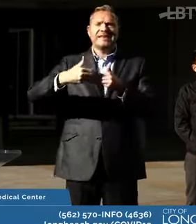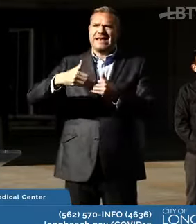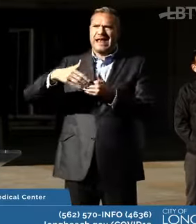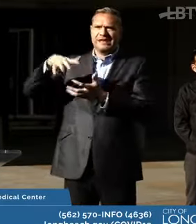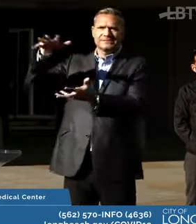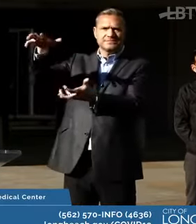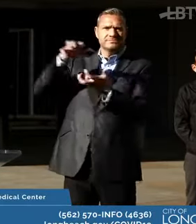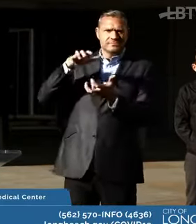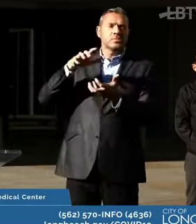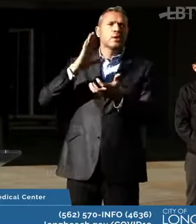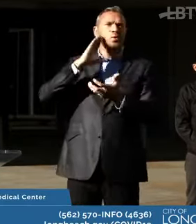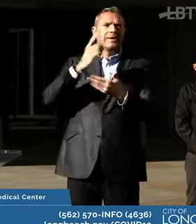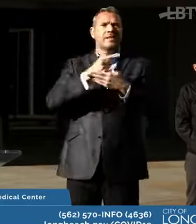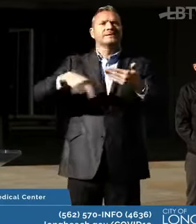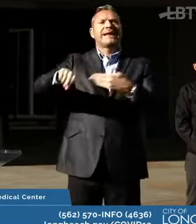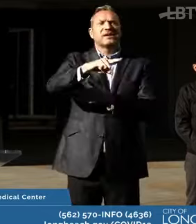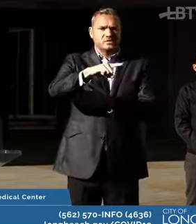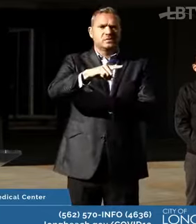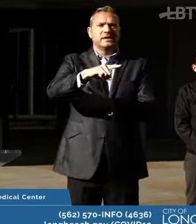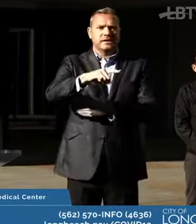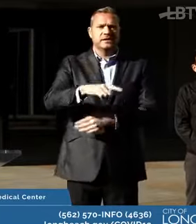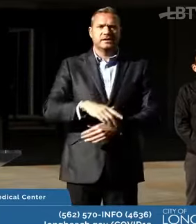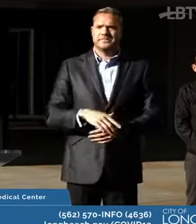next week. So much.